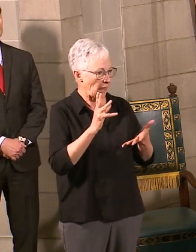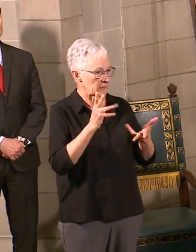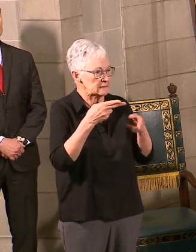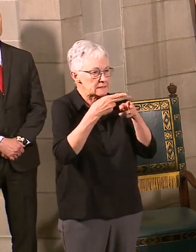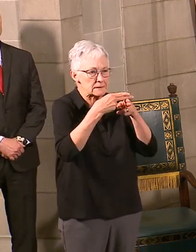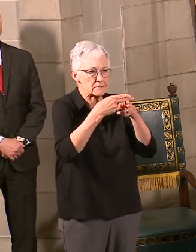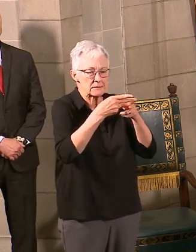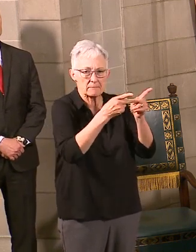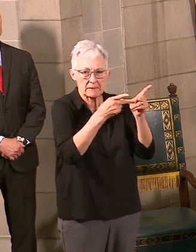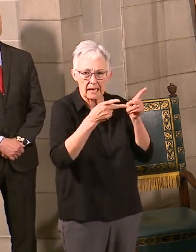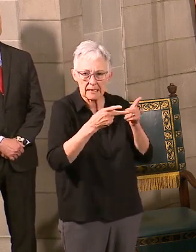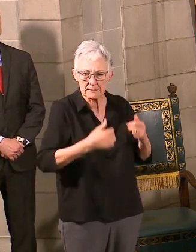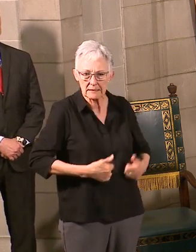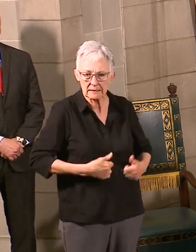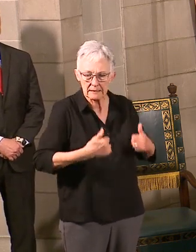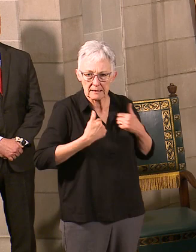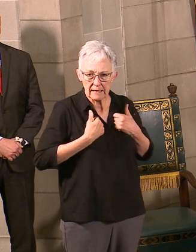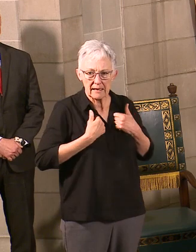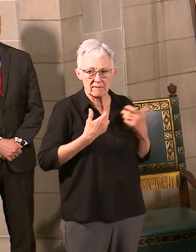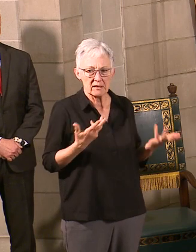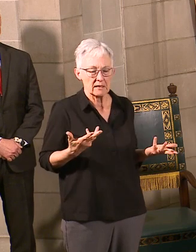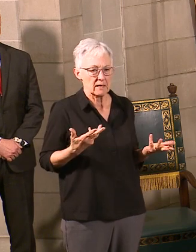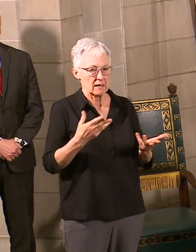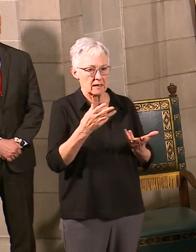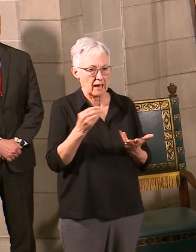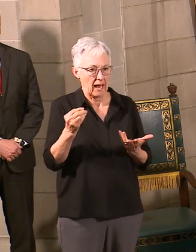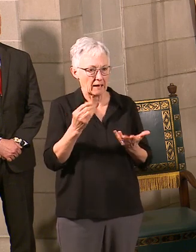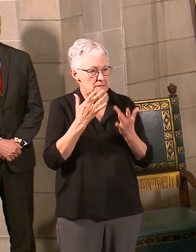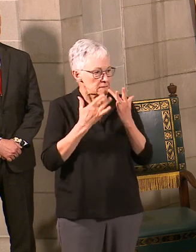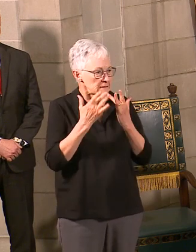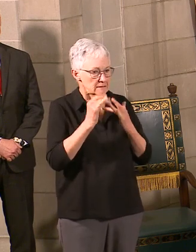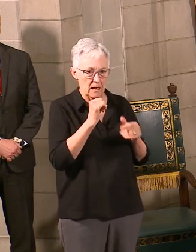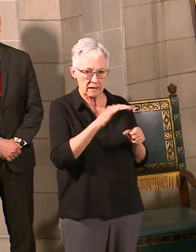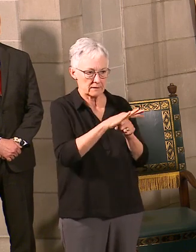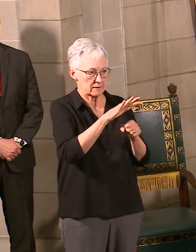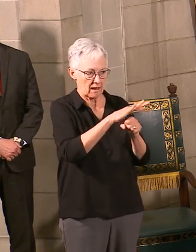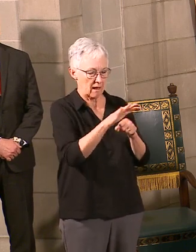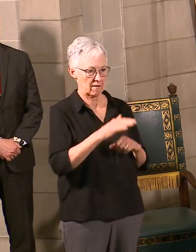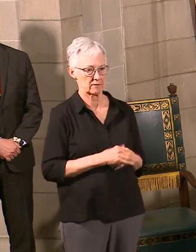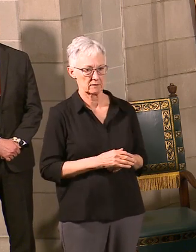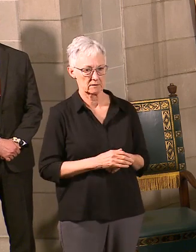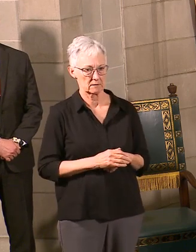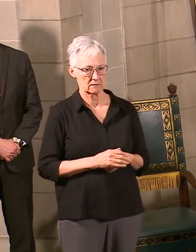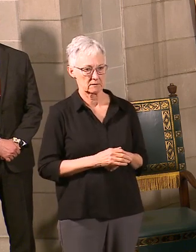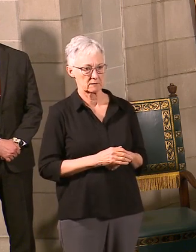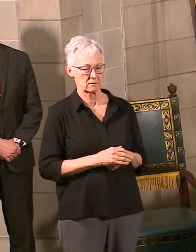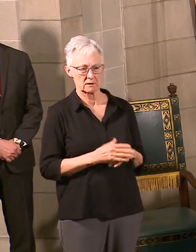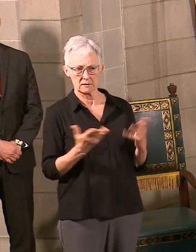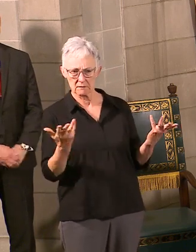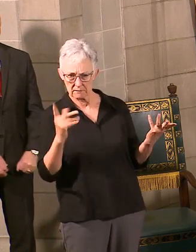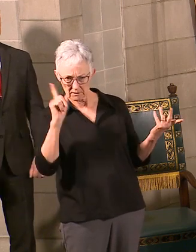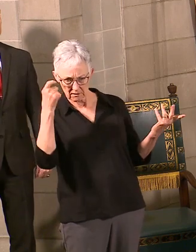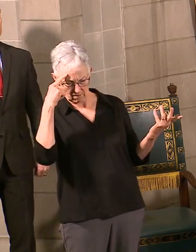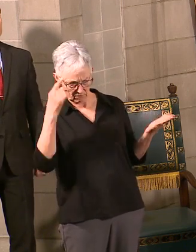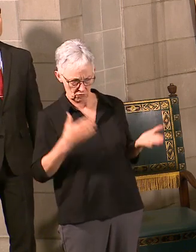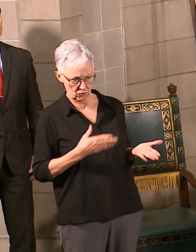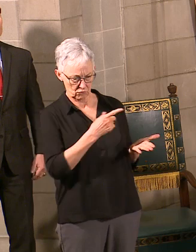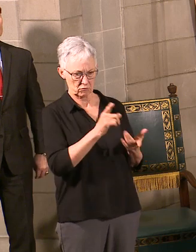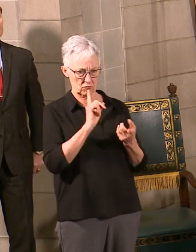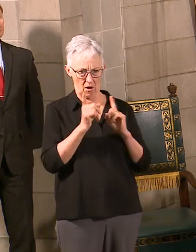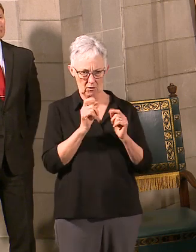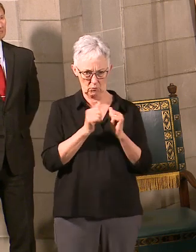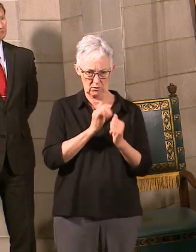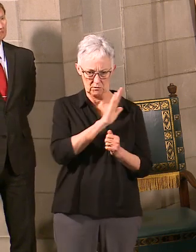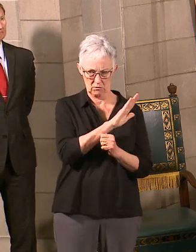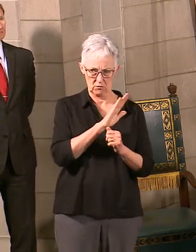least one community start a task force to help tackle the issue, but they say it's a problem everywhere around them. Has the governor been talking with his team about